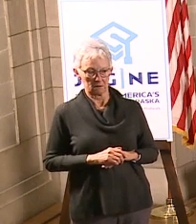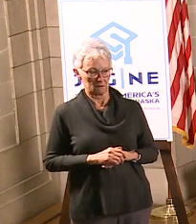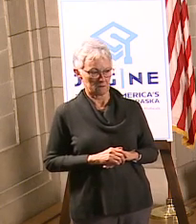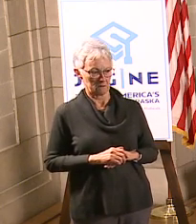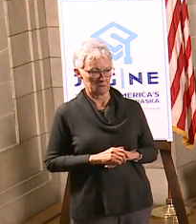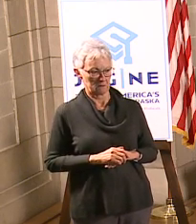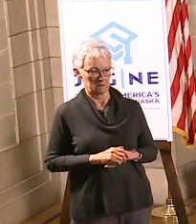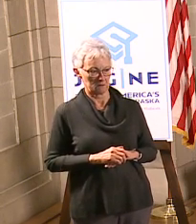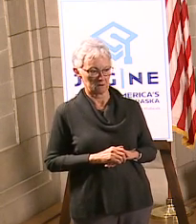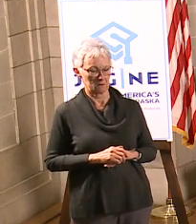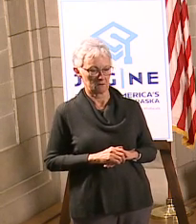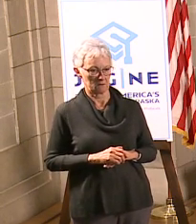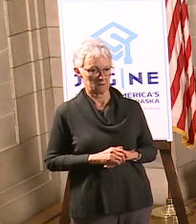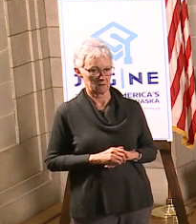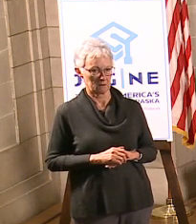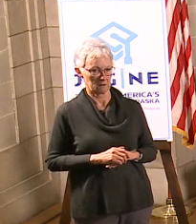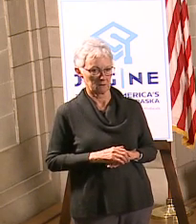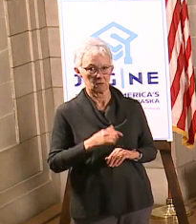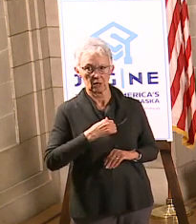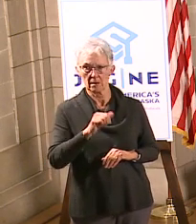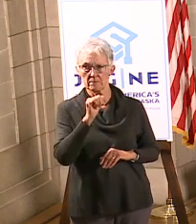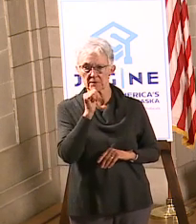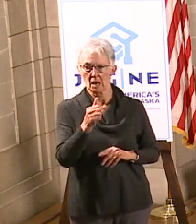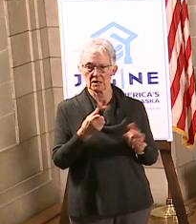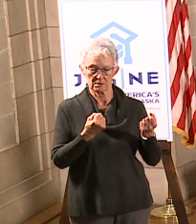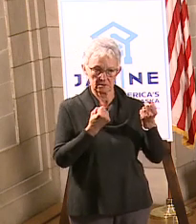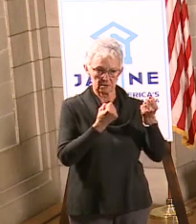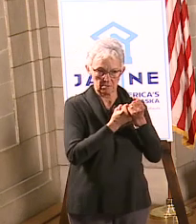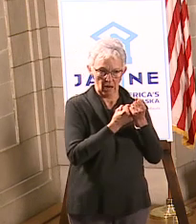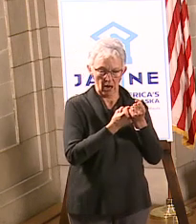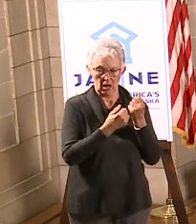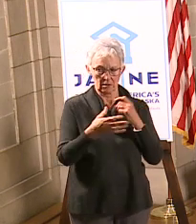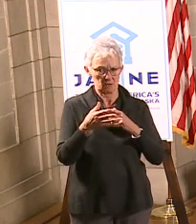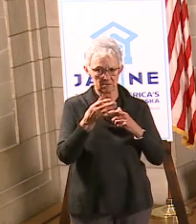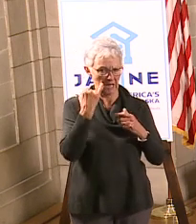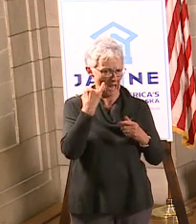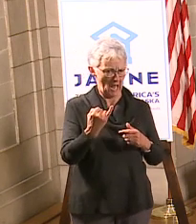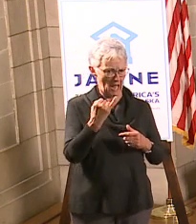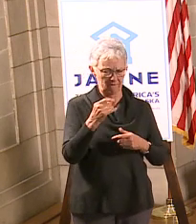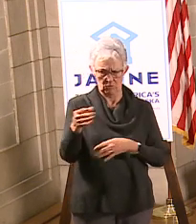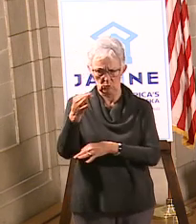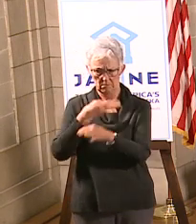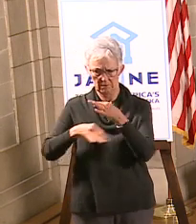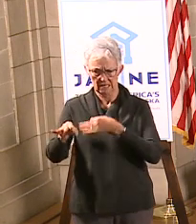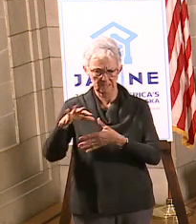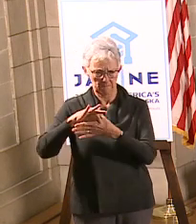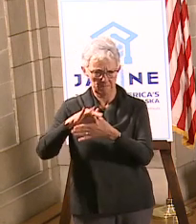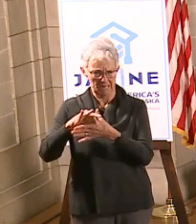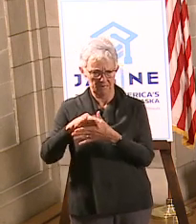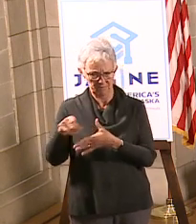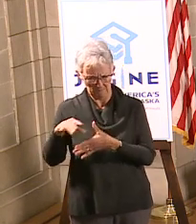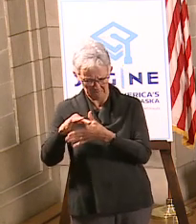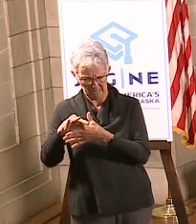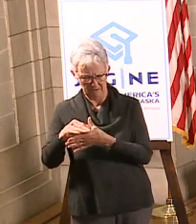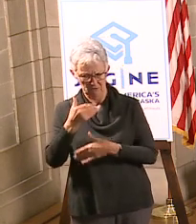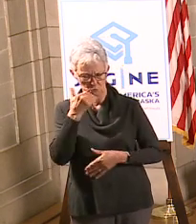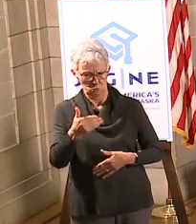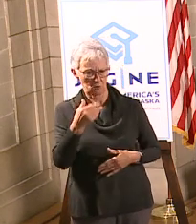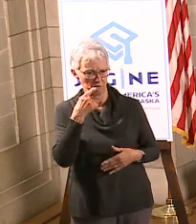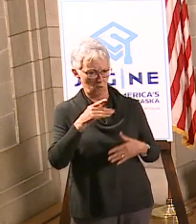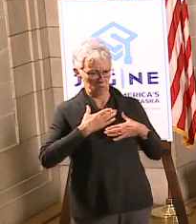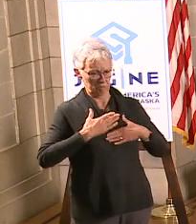not going to be supporting replacing beef because it is so healthy for you. Second